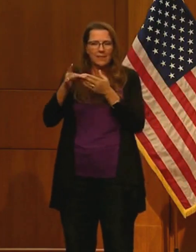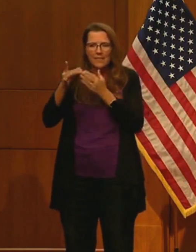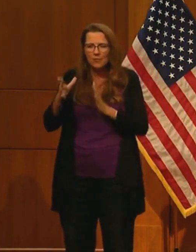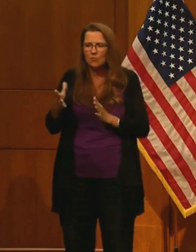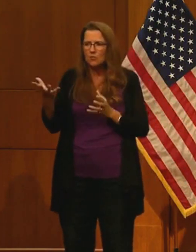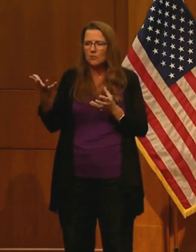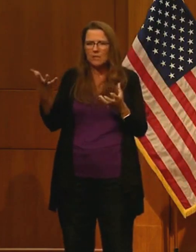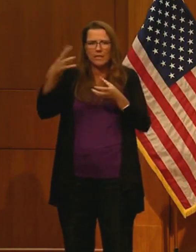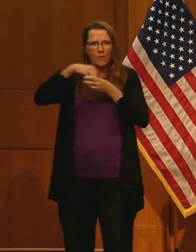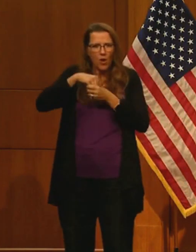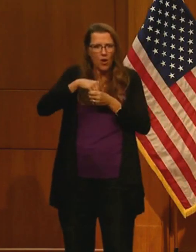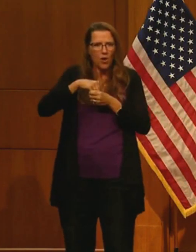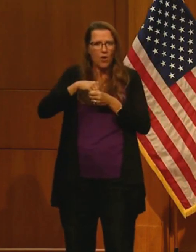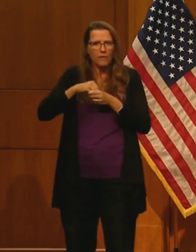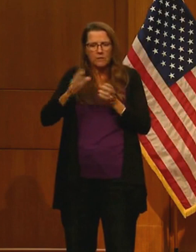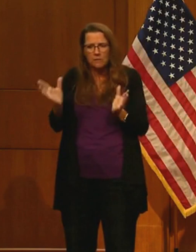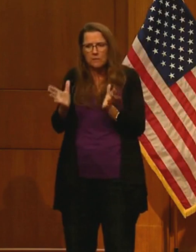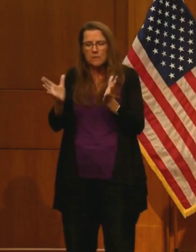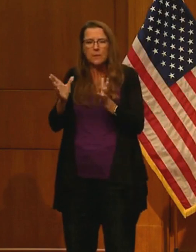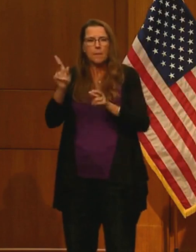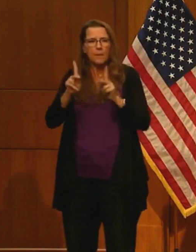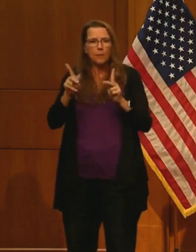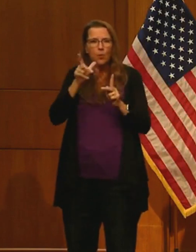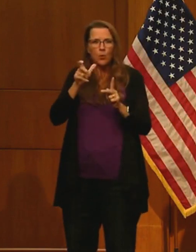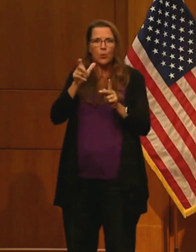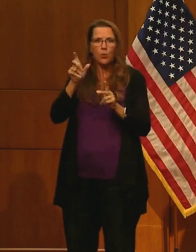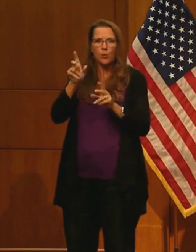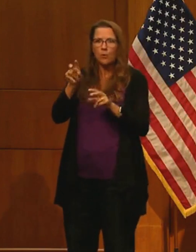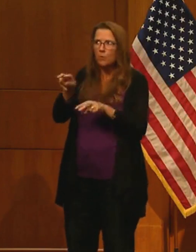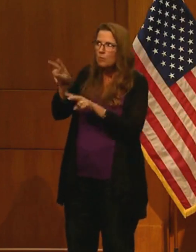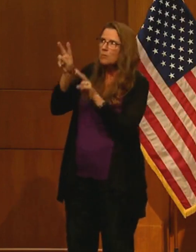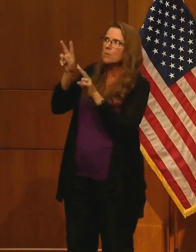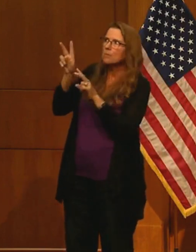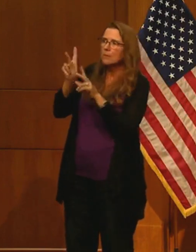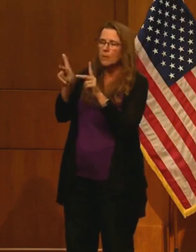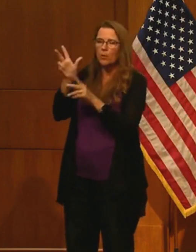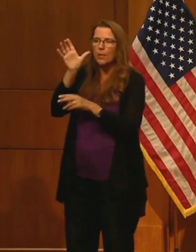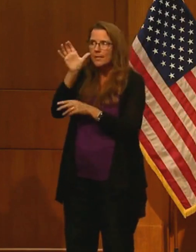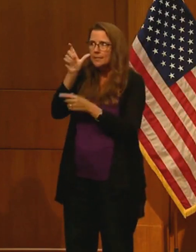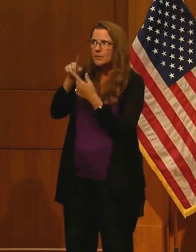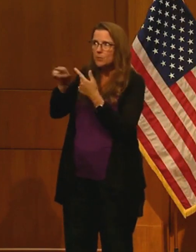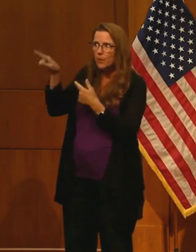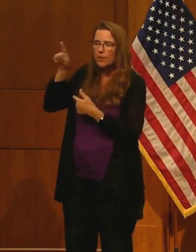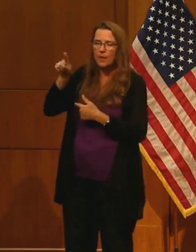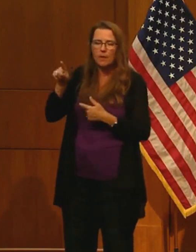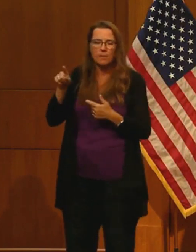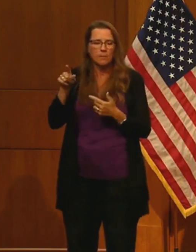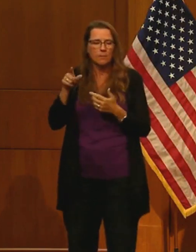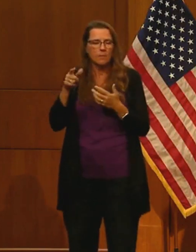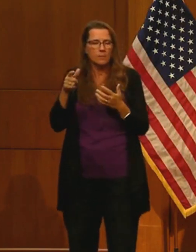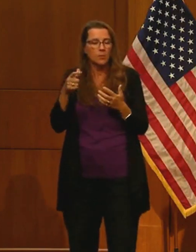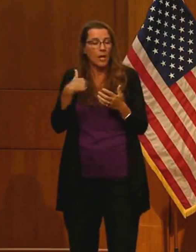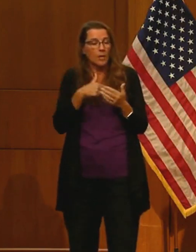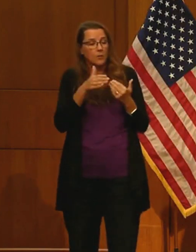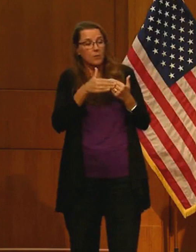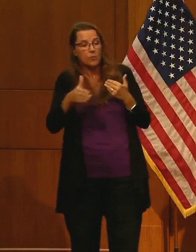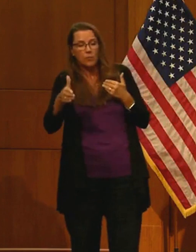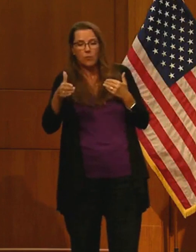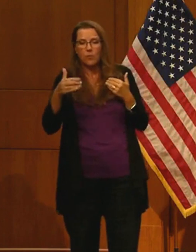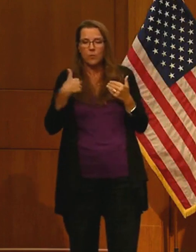of it. We had to have people that will be listened to. And so as we move forward, we want to continue to do